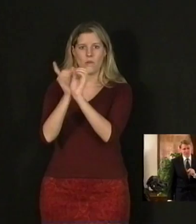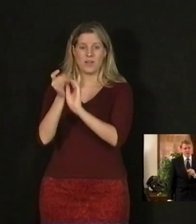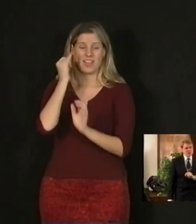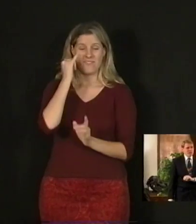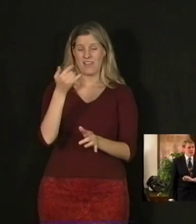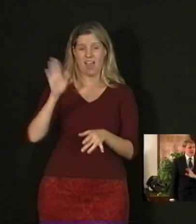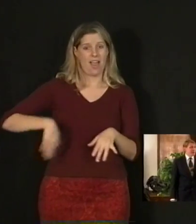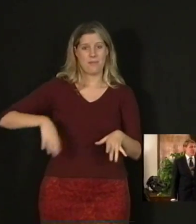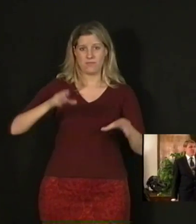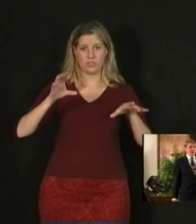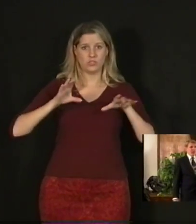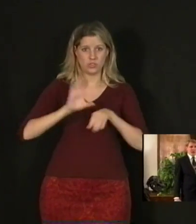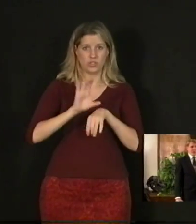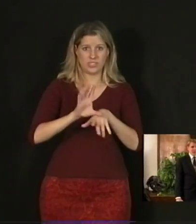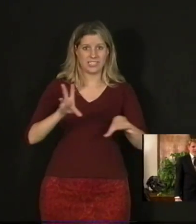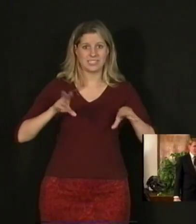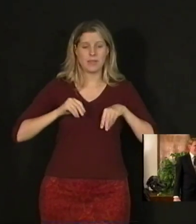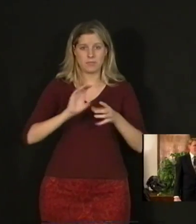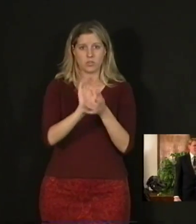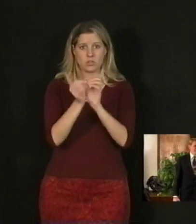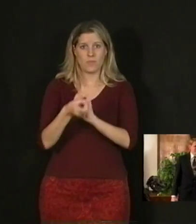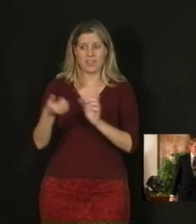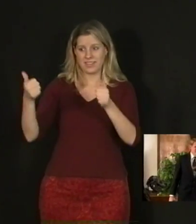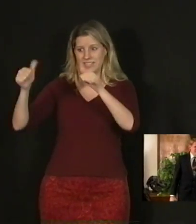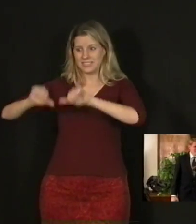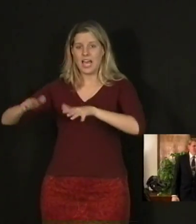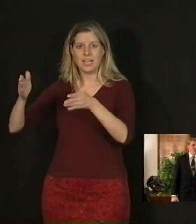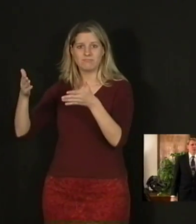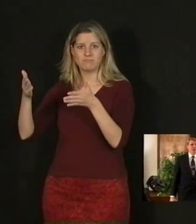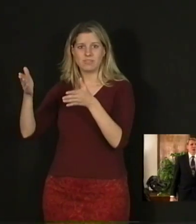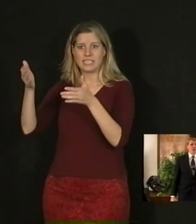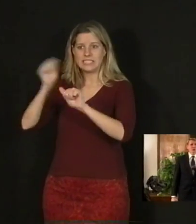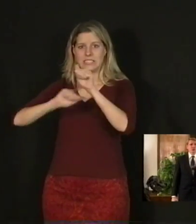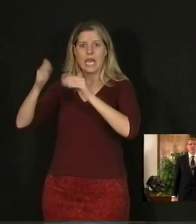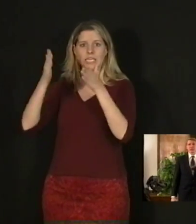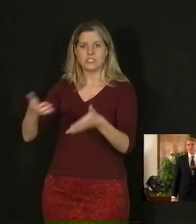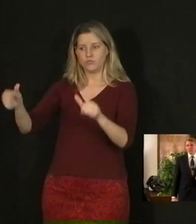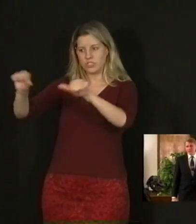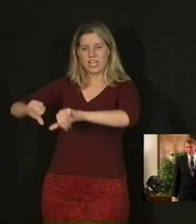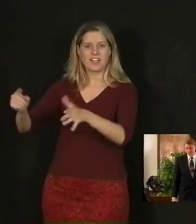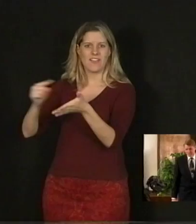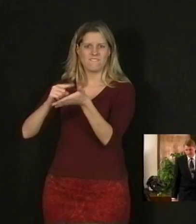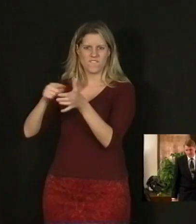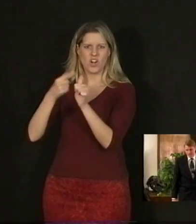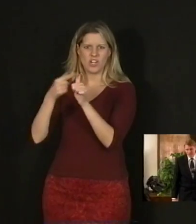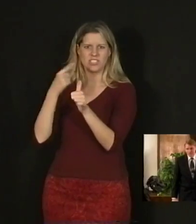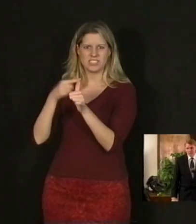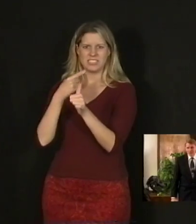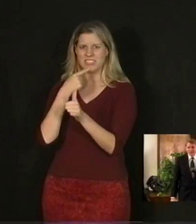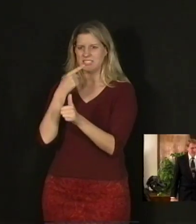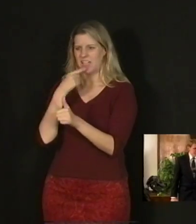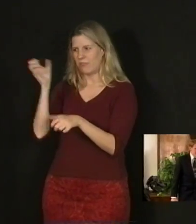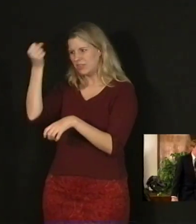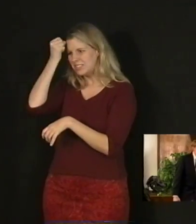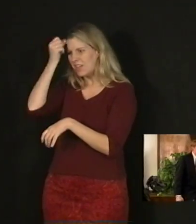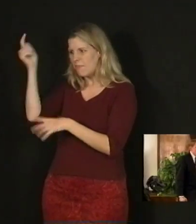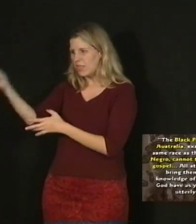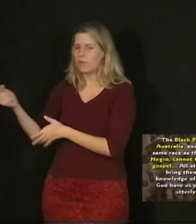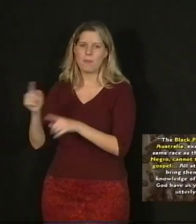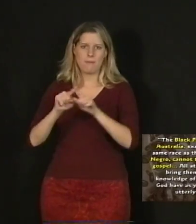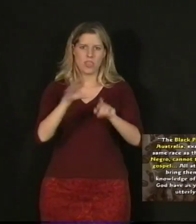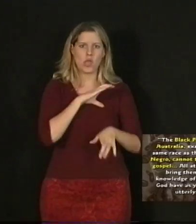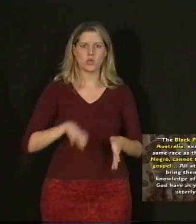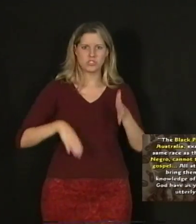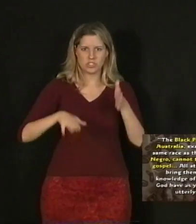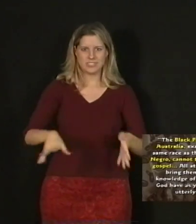and 60s, the scientists rejected it at first. They said, "What a dumb theory." It was the Christians that accepted it. Kingsley said,